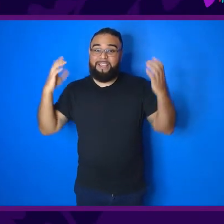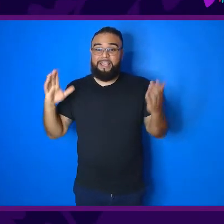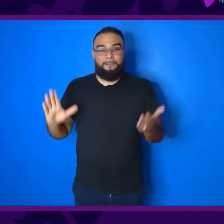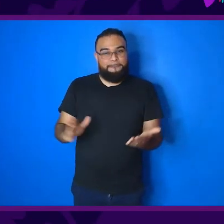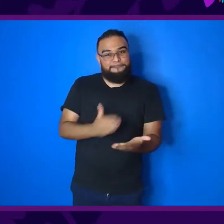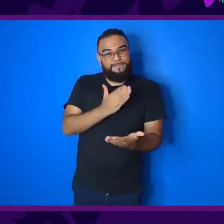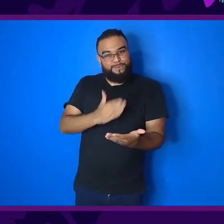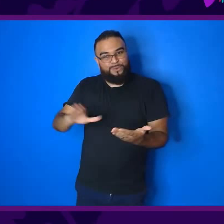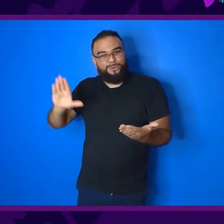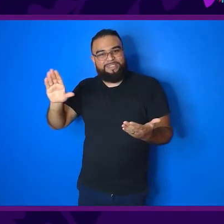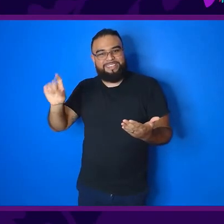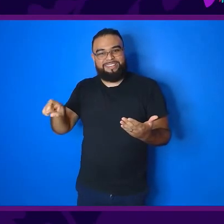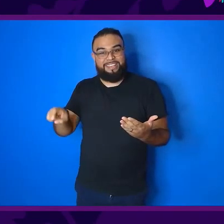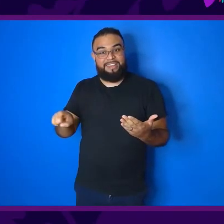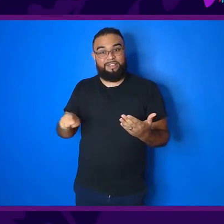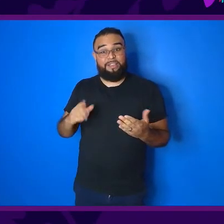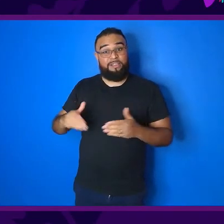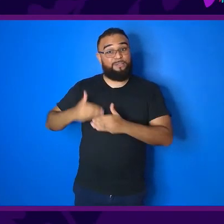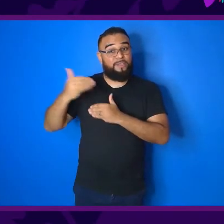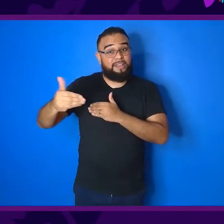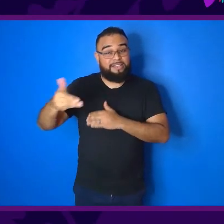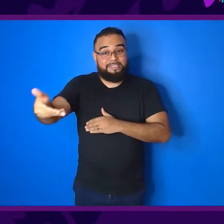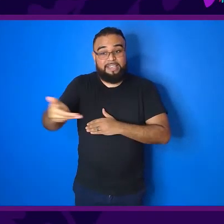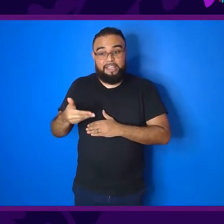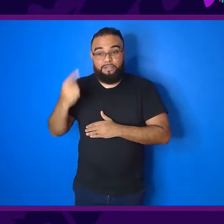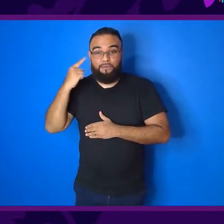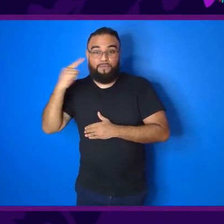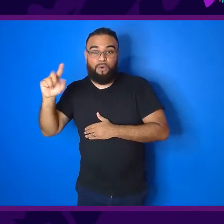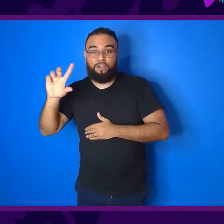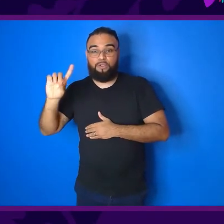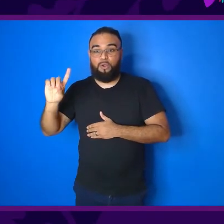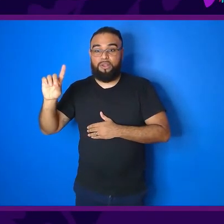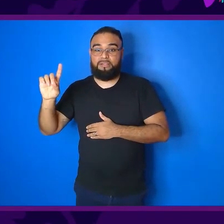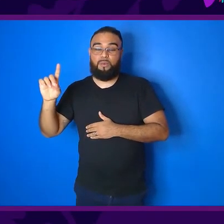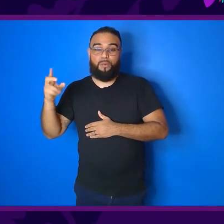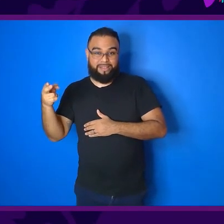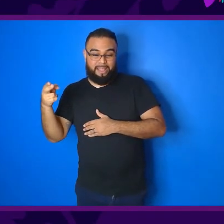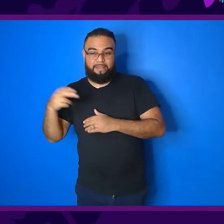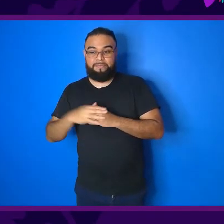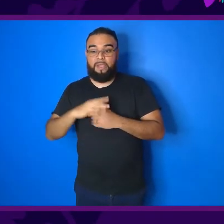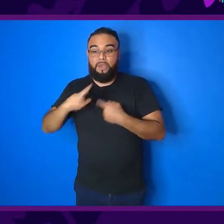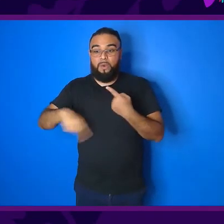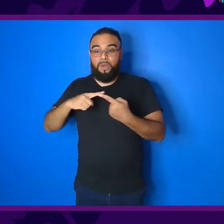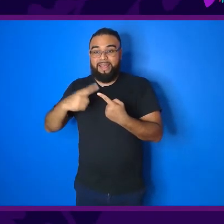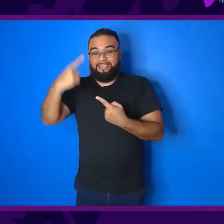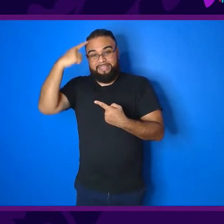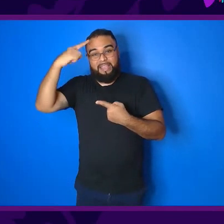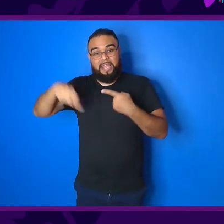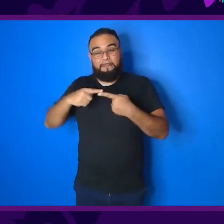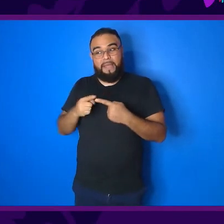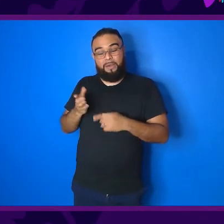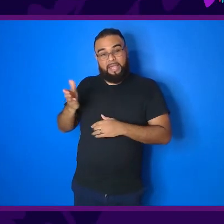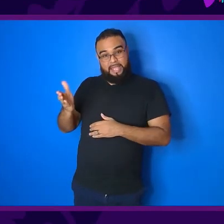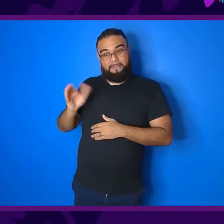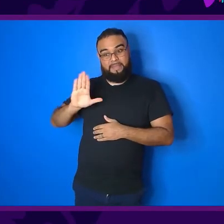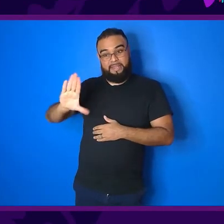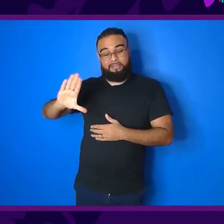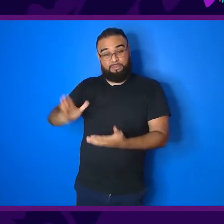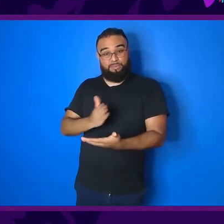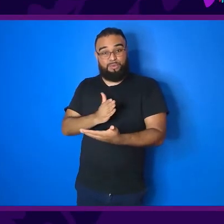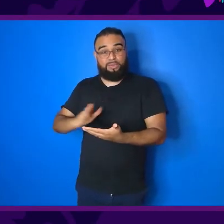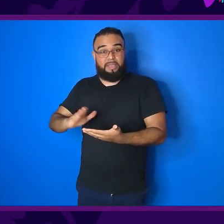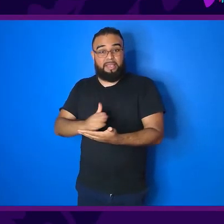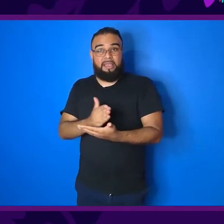friend of Dolores Huerta. When I think of him and I think of his music, I always think of a good vibe, a